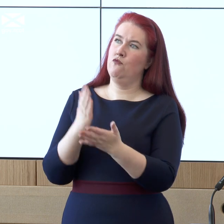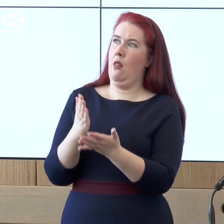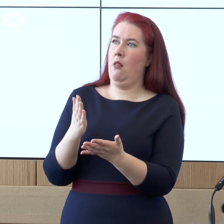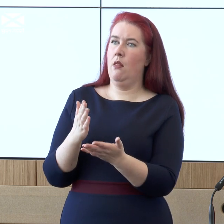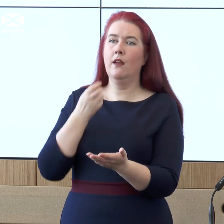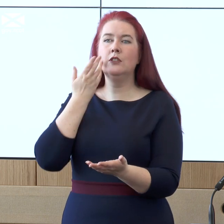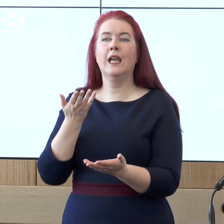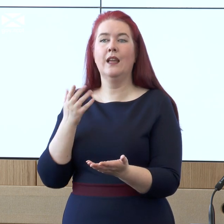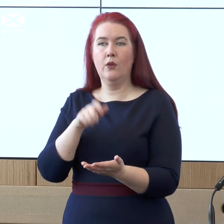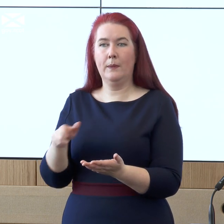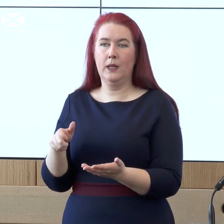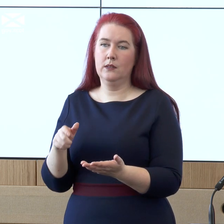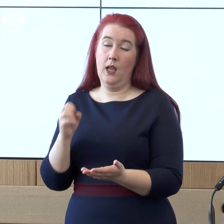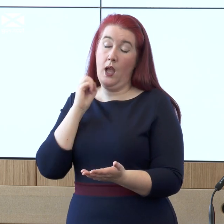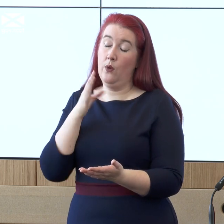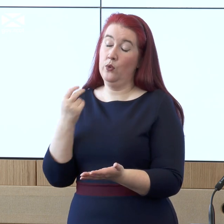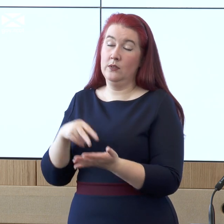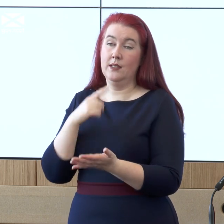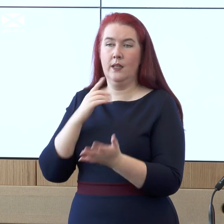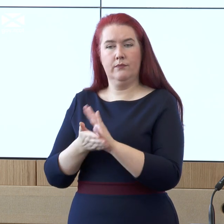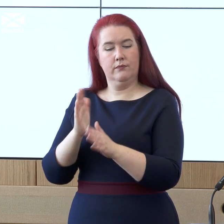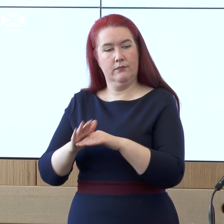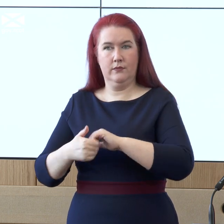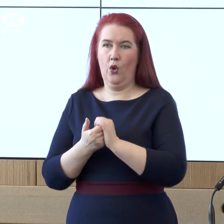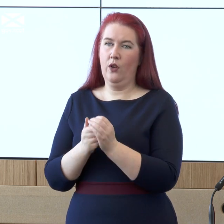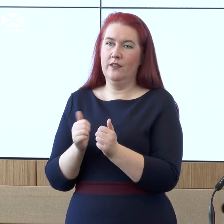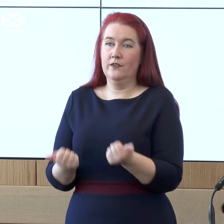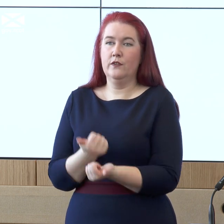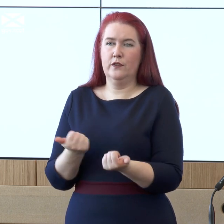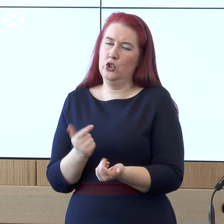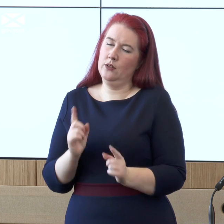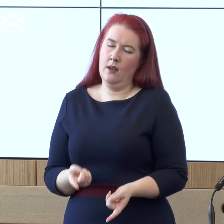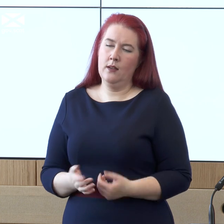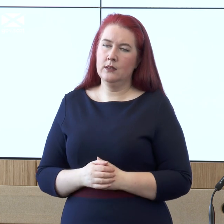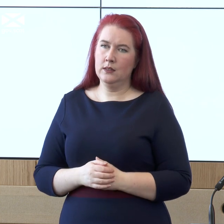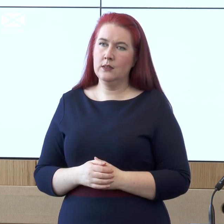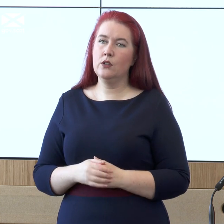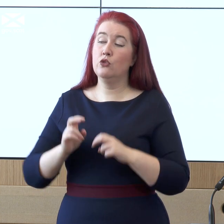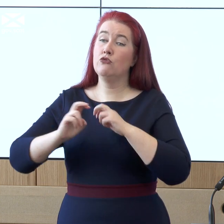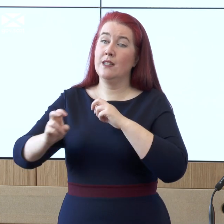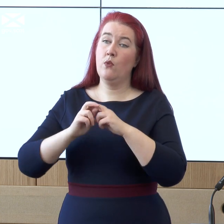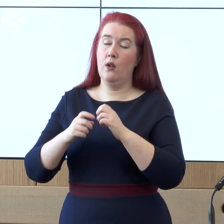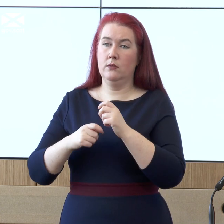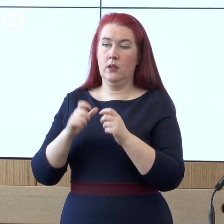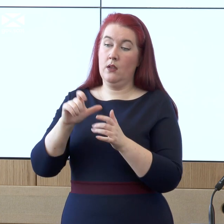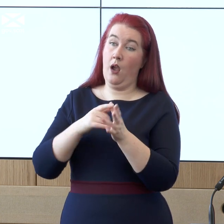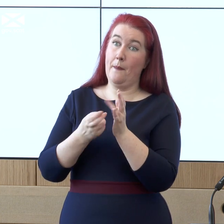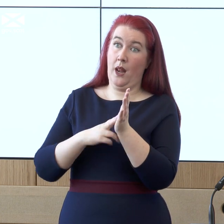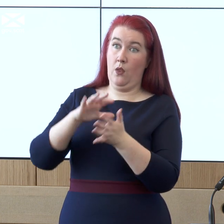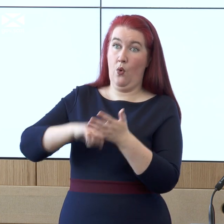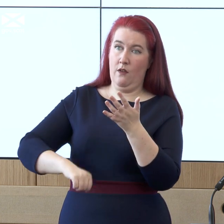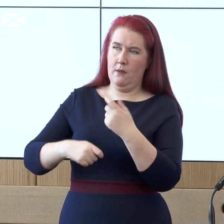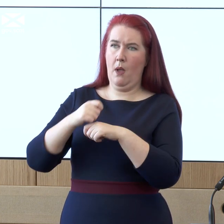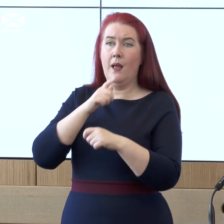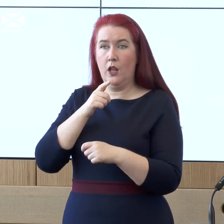And I would not stand here and say it's job done. Going back to the earlier question, decarbonising transport is a big part of what we need to do over